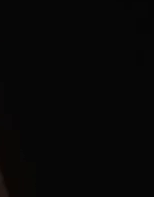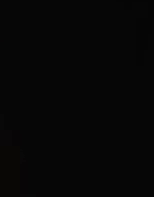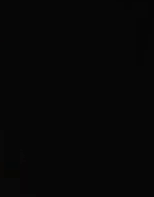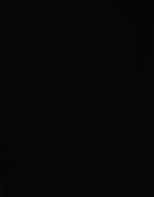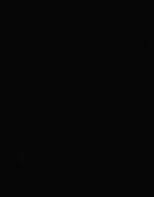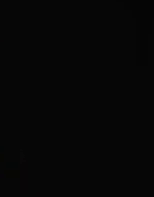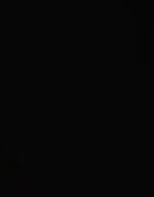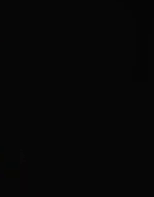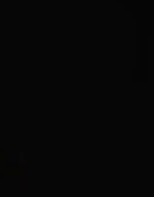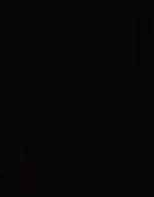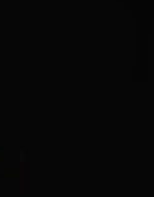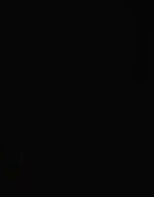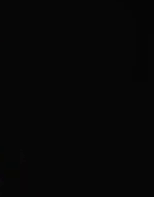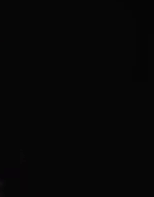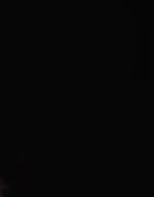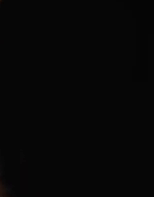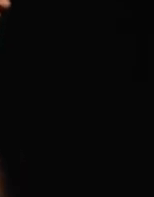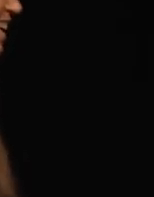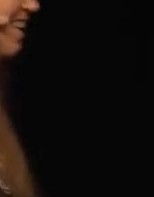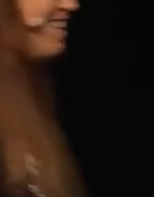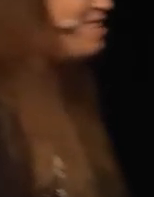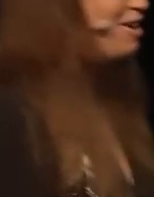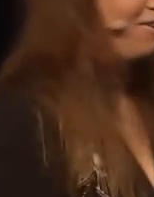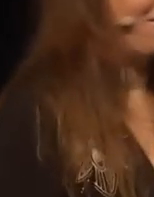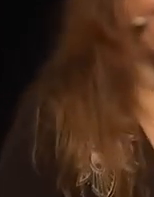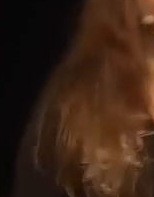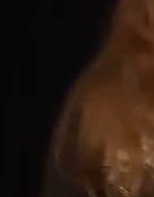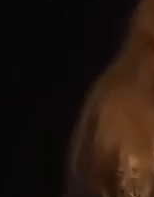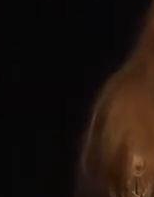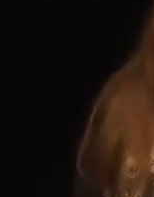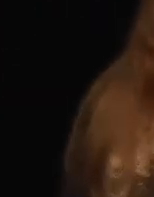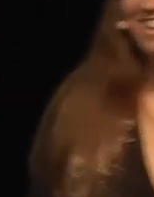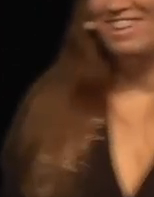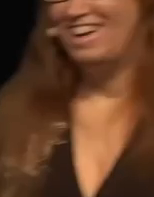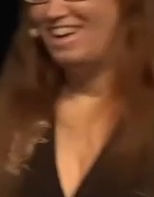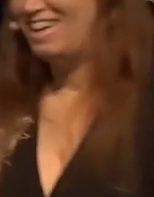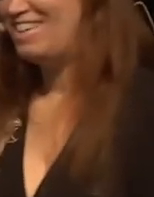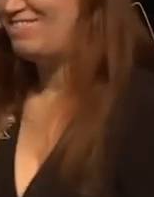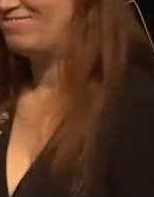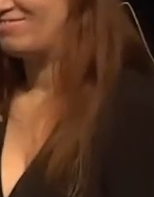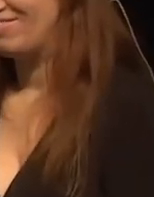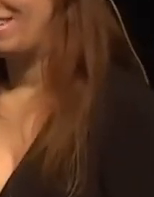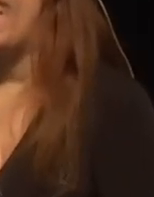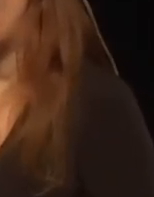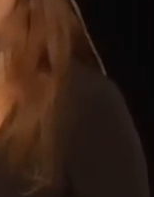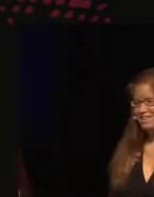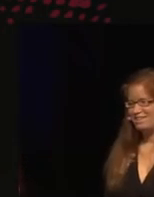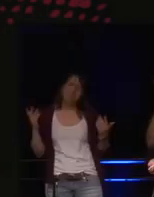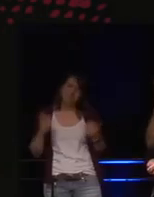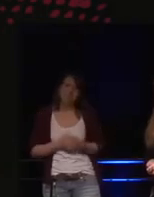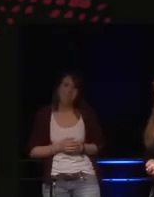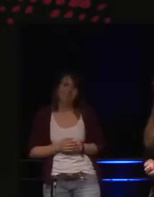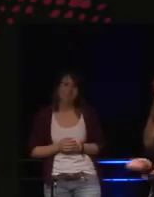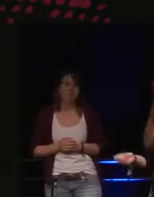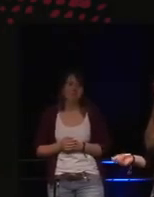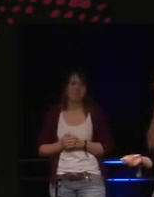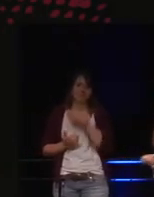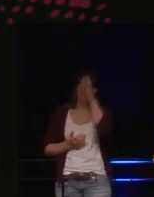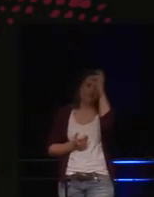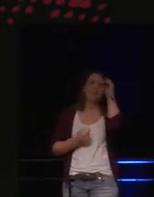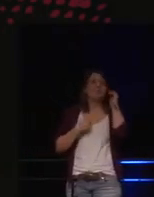The next example you are already loving is internet of, I